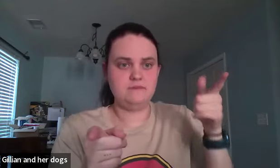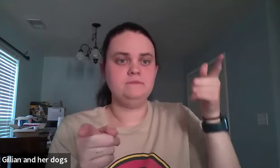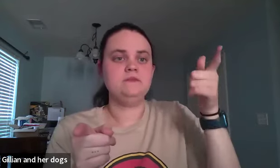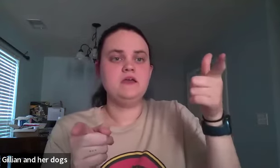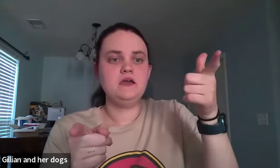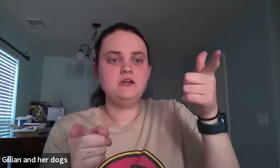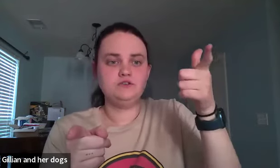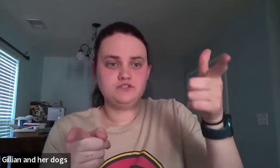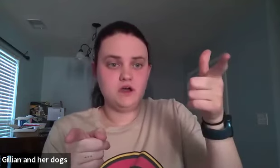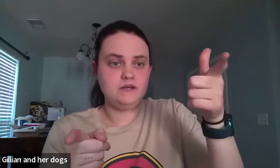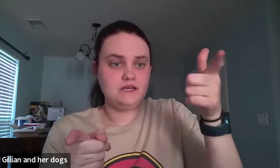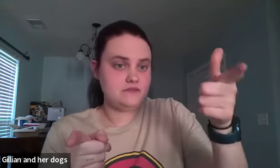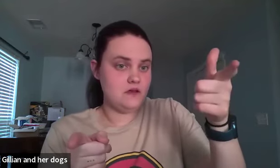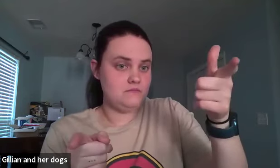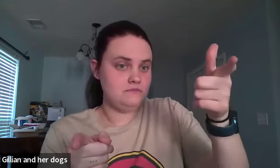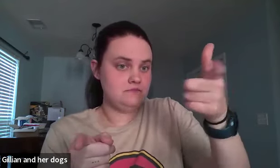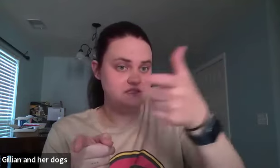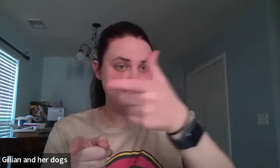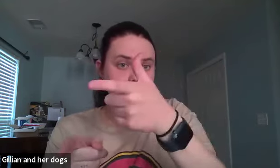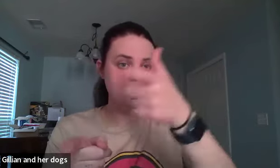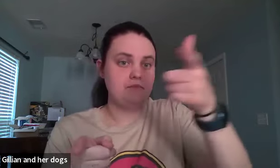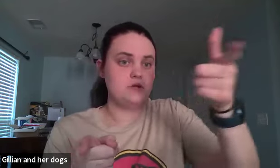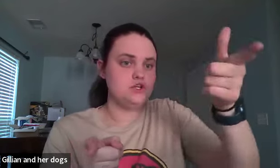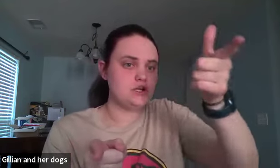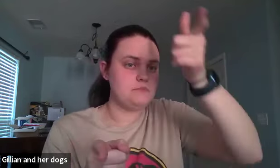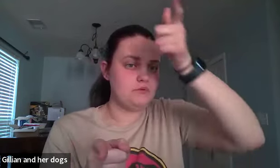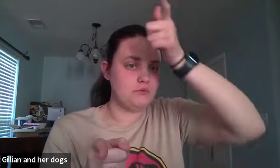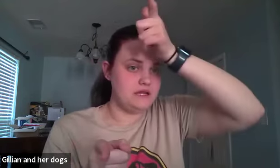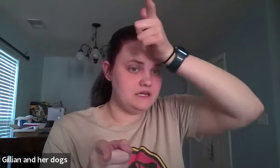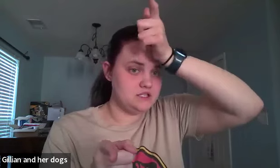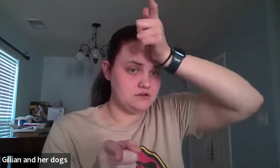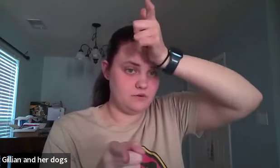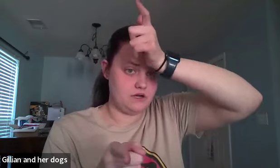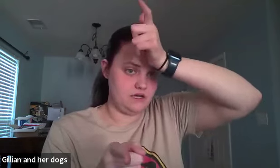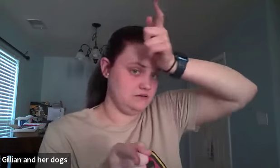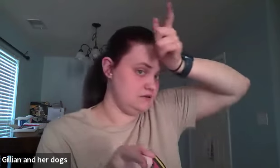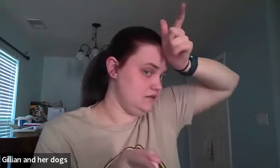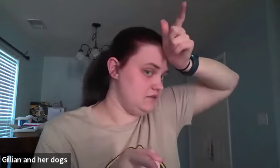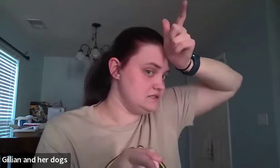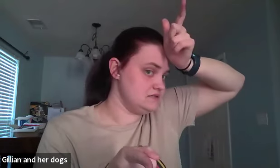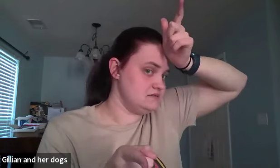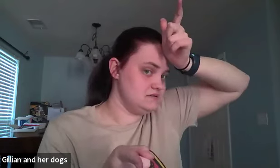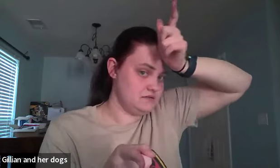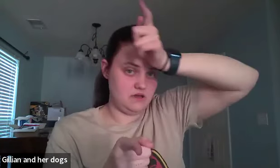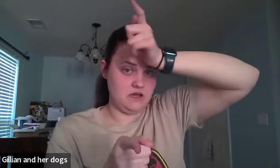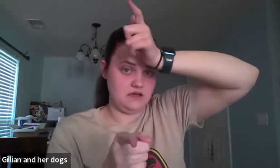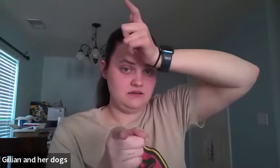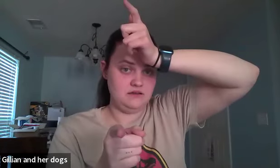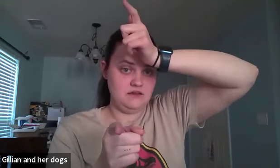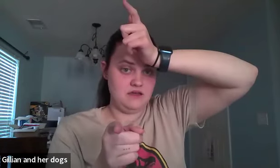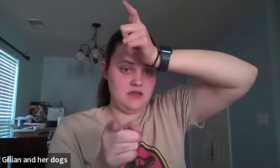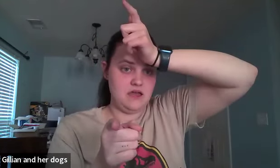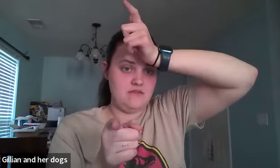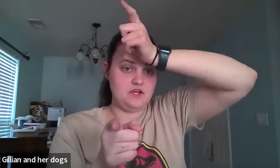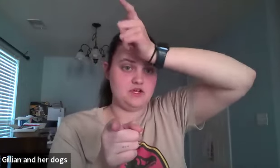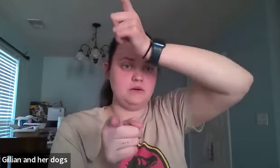Okay. Your dominant thumb, still pointing up, you're going to bring it to your forehead like this. Okay. And then you're going